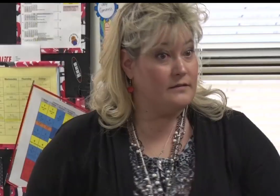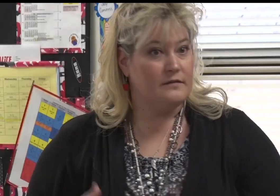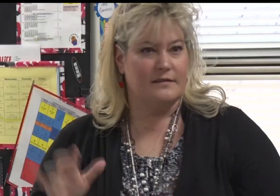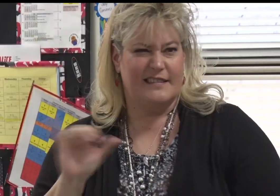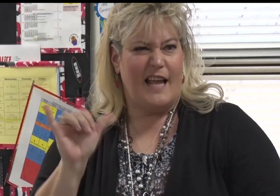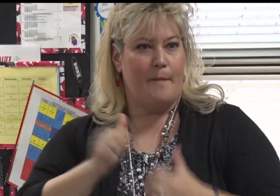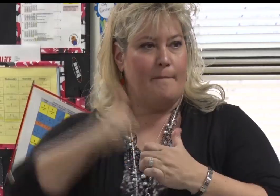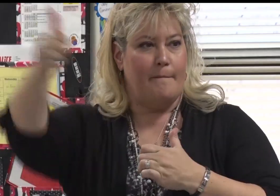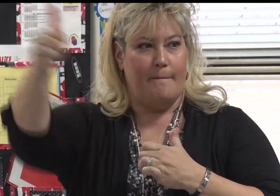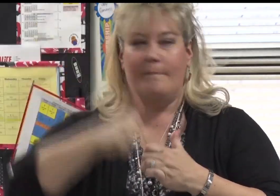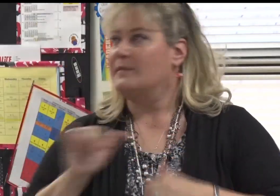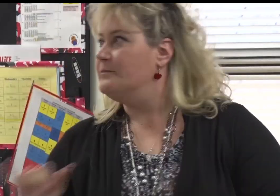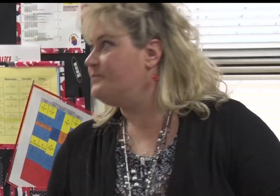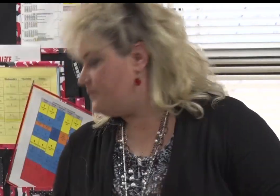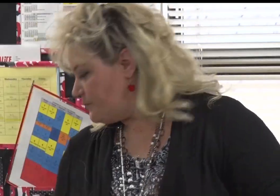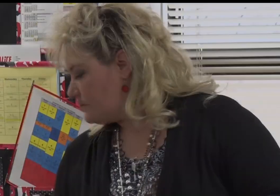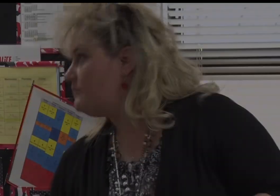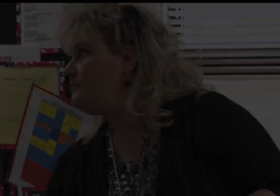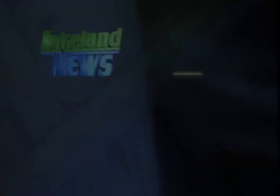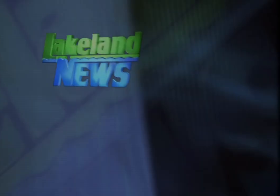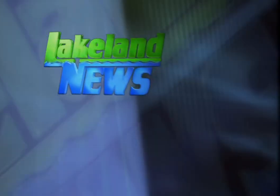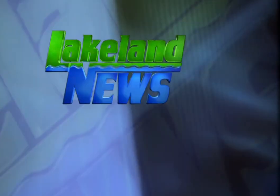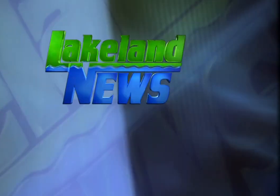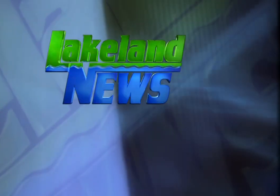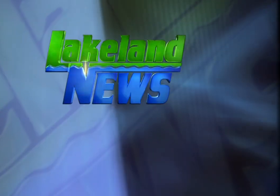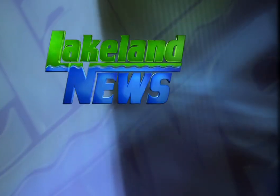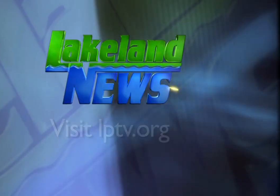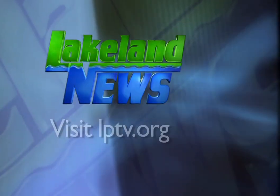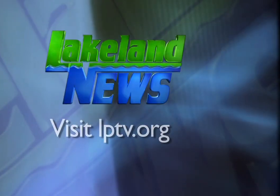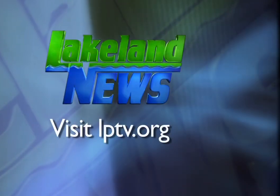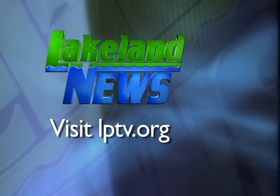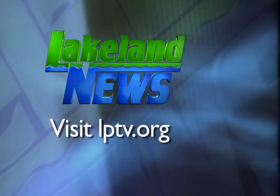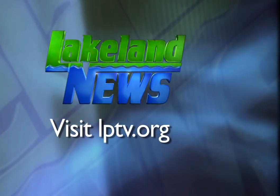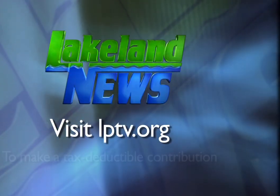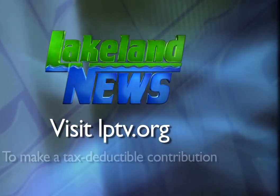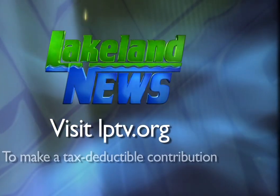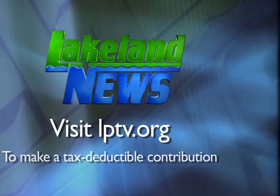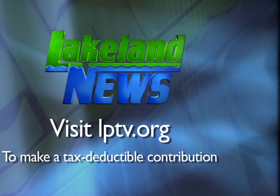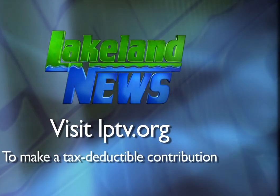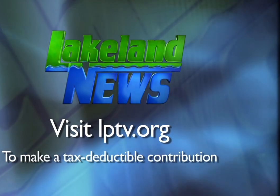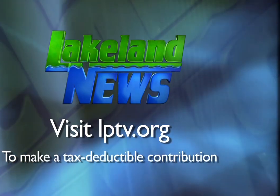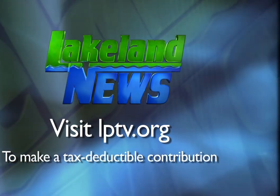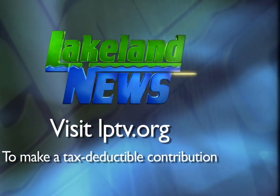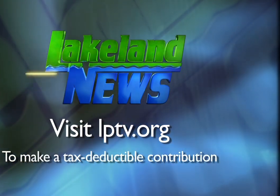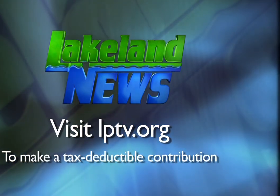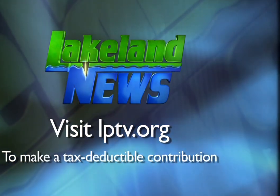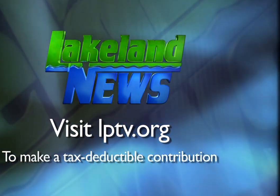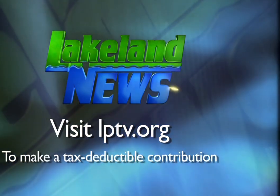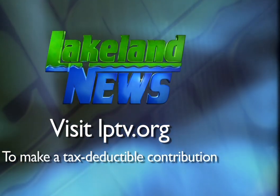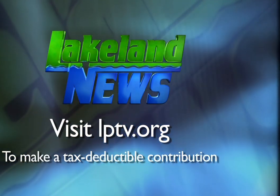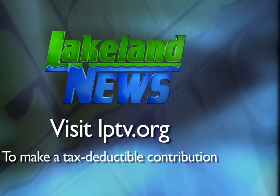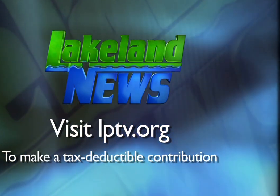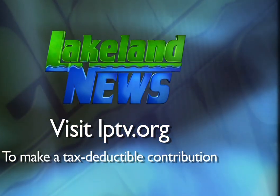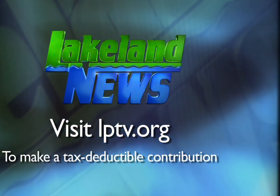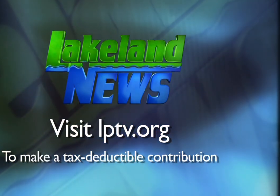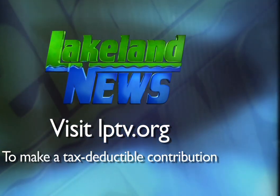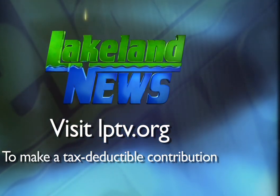in Brainerd, Sarah Winkleman, Lakeland News. If you enjoyed this segment of Lakeland News, please consider making a tax-deductible contribution